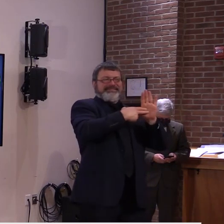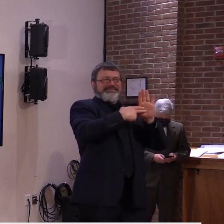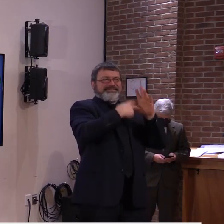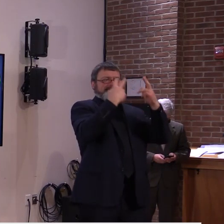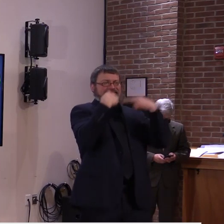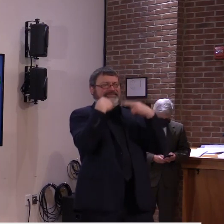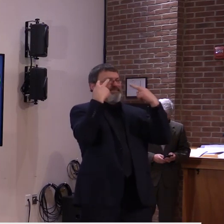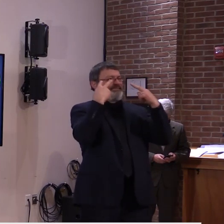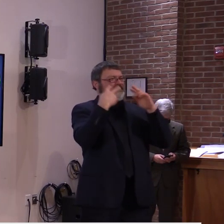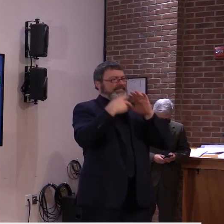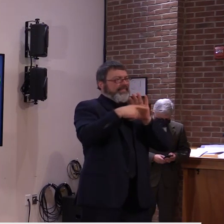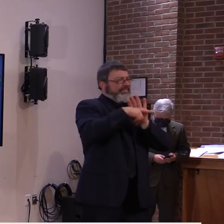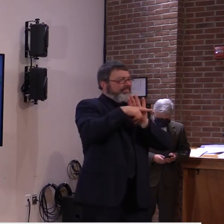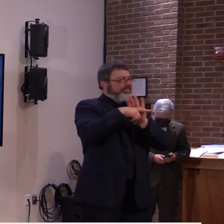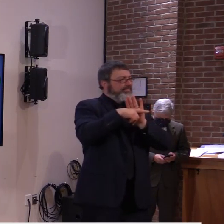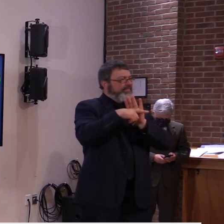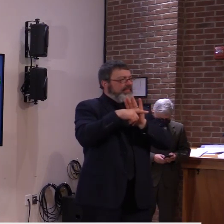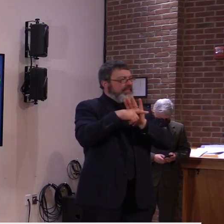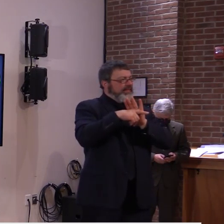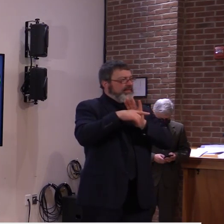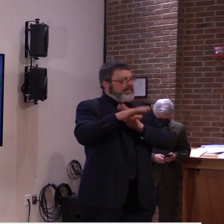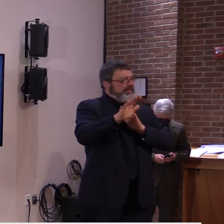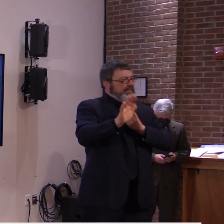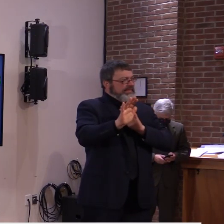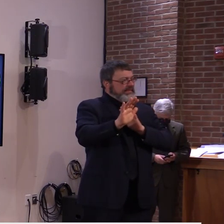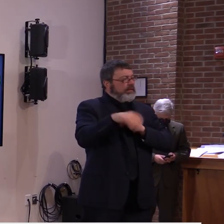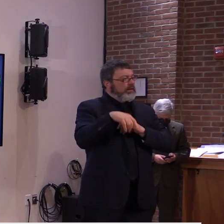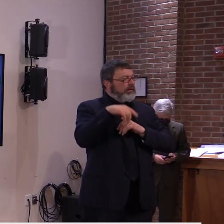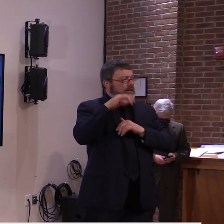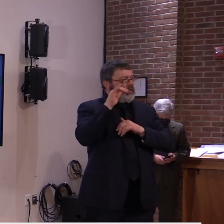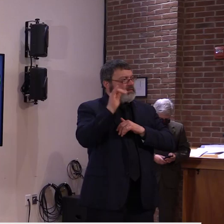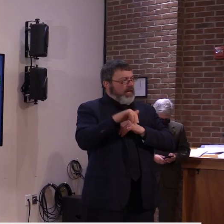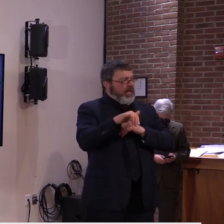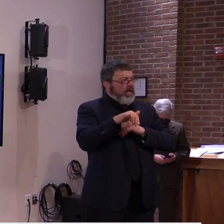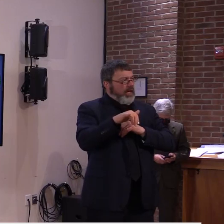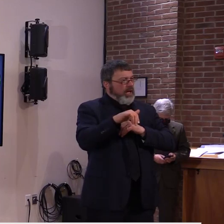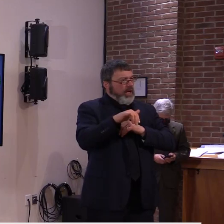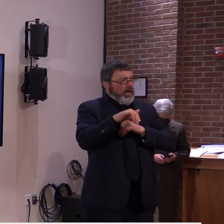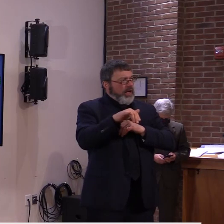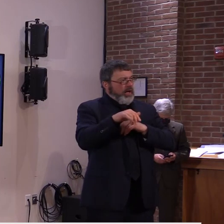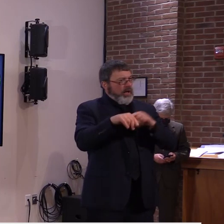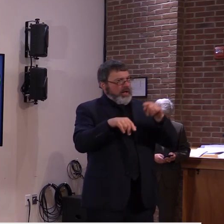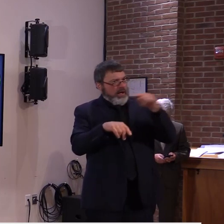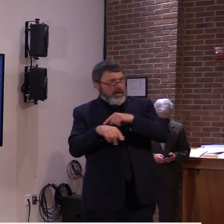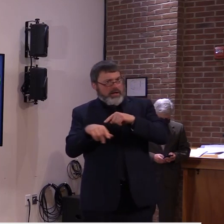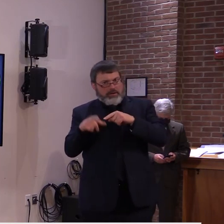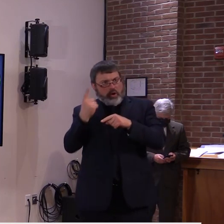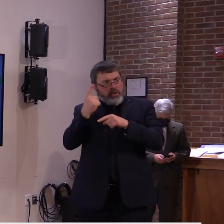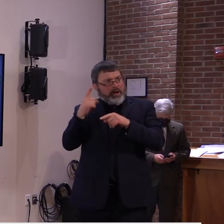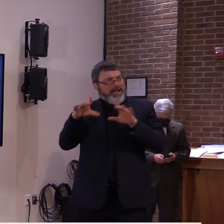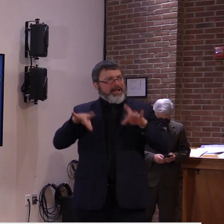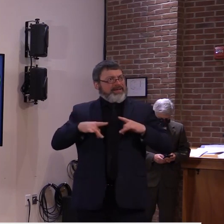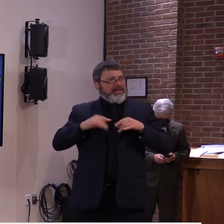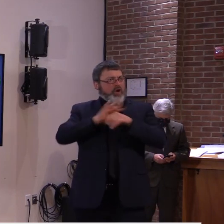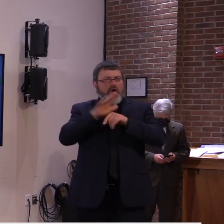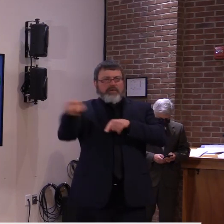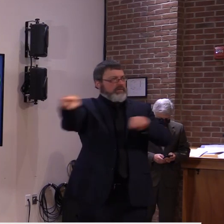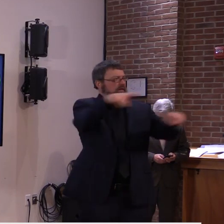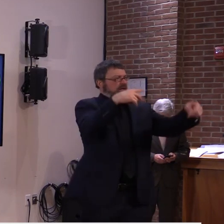this before, but as more and more Vermonters are getting COVID-19 or are exposed to the virus, we all need to make